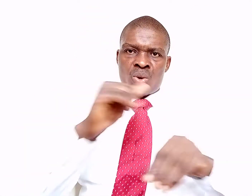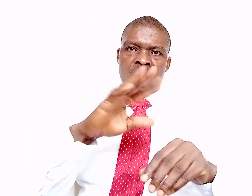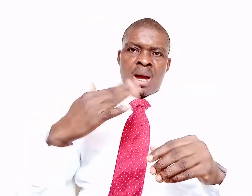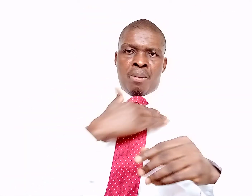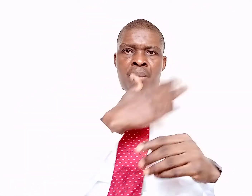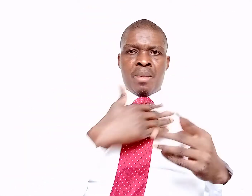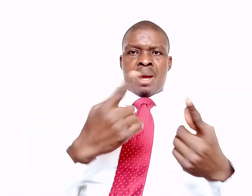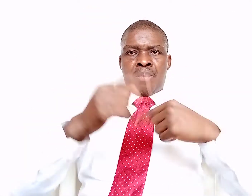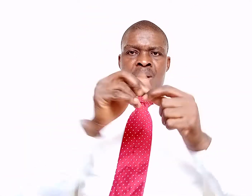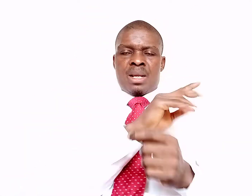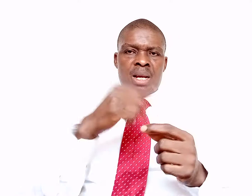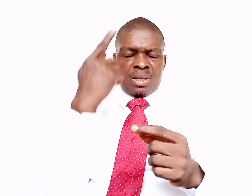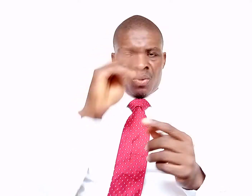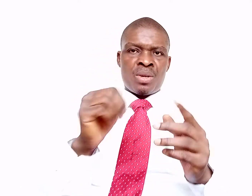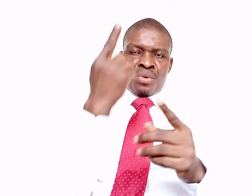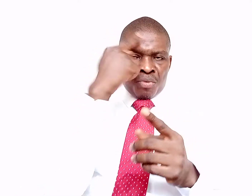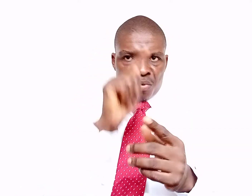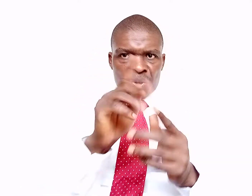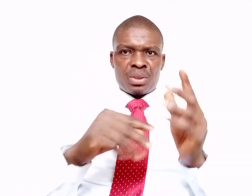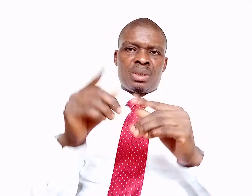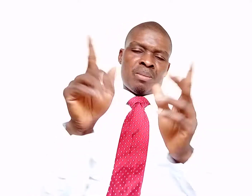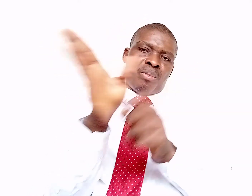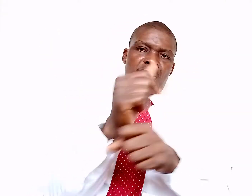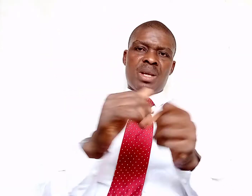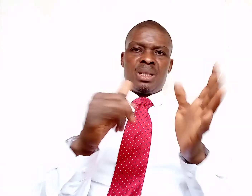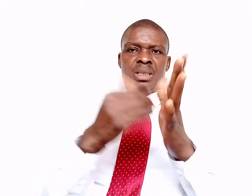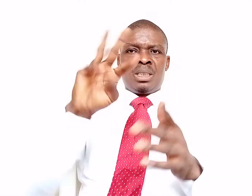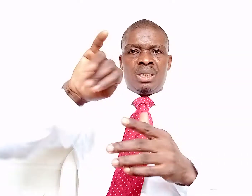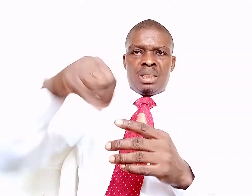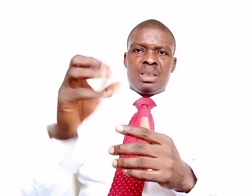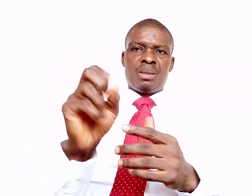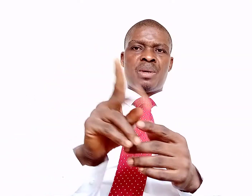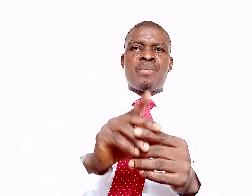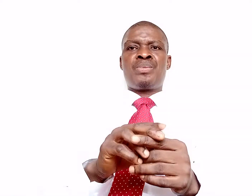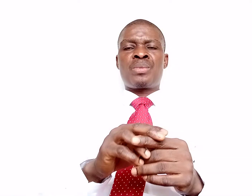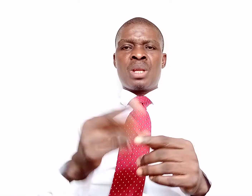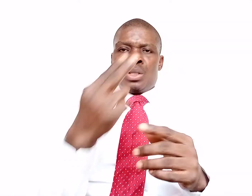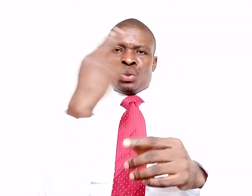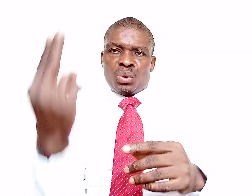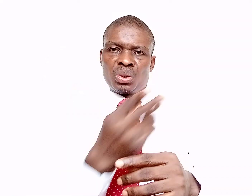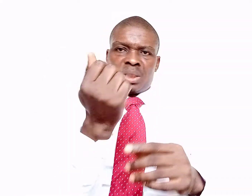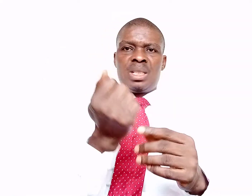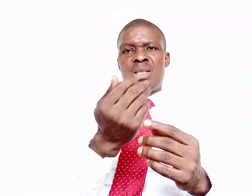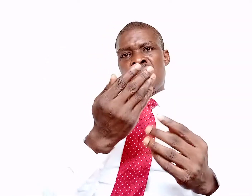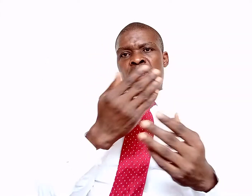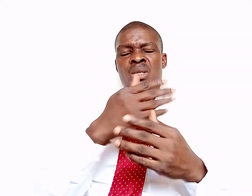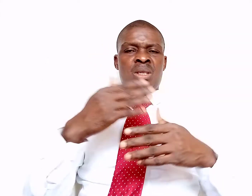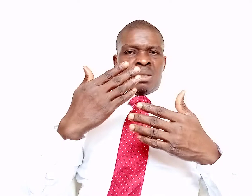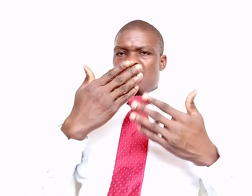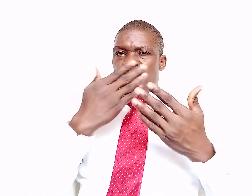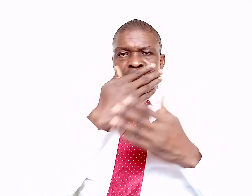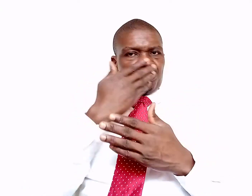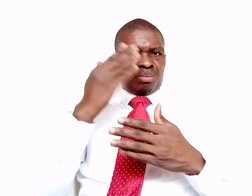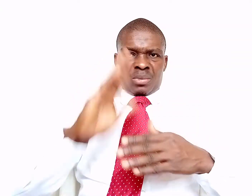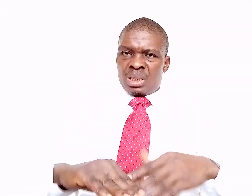a quote from Shakespeare that late J-Man used in A Sad Man. Lord, what fools